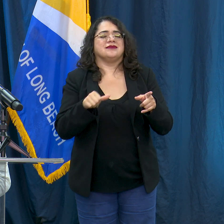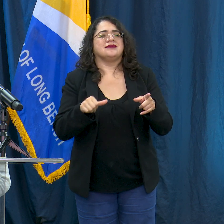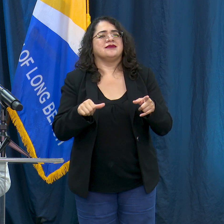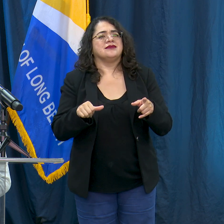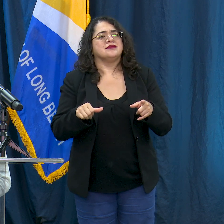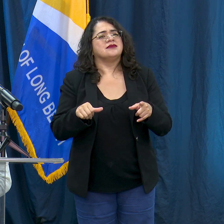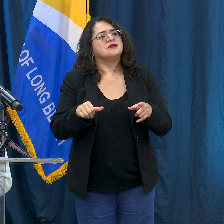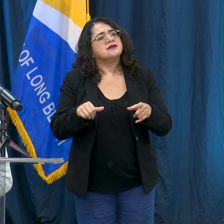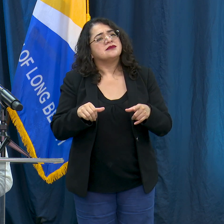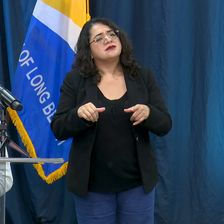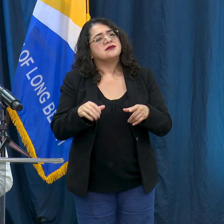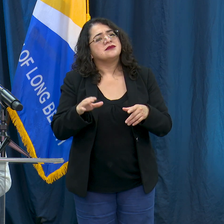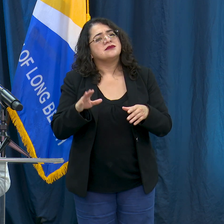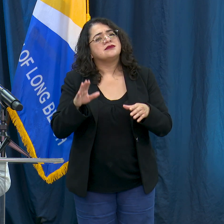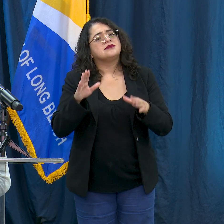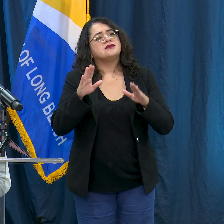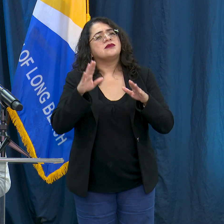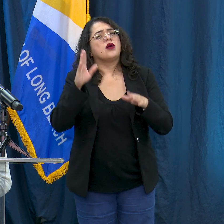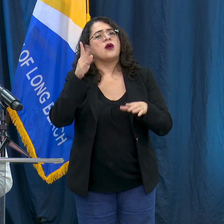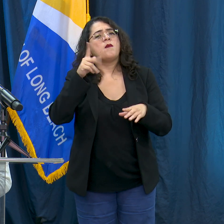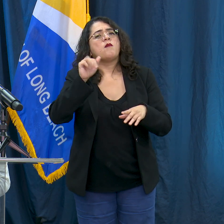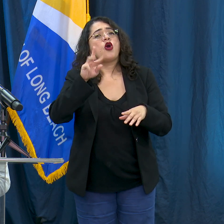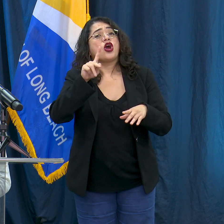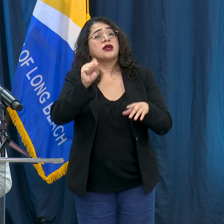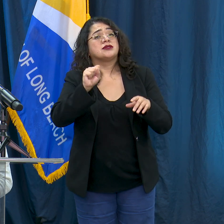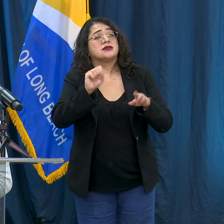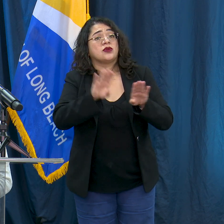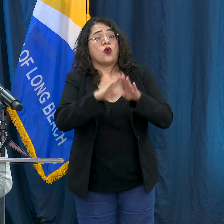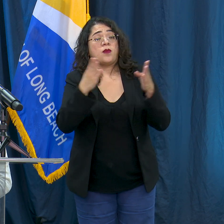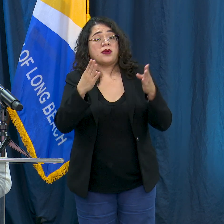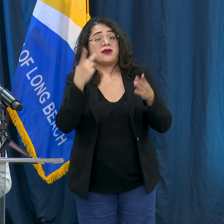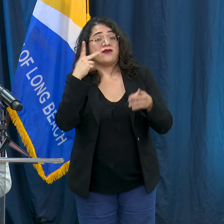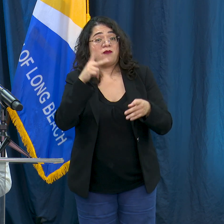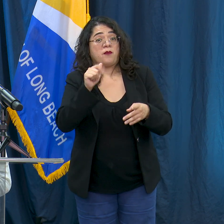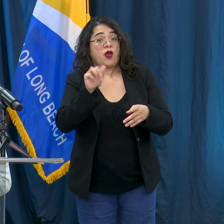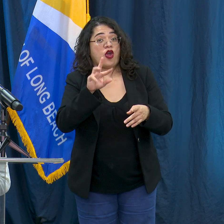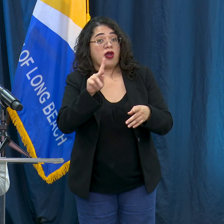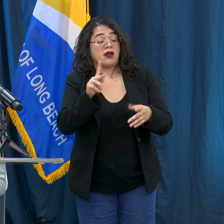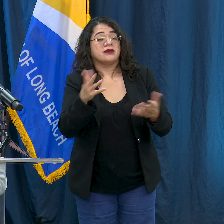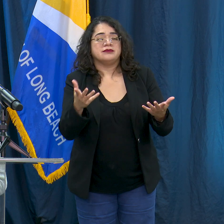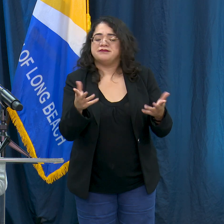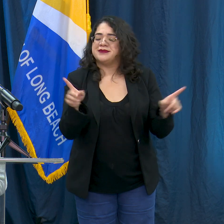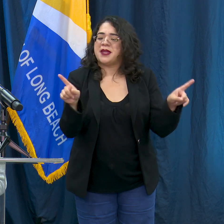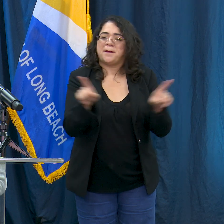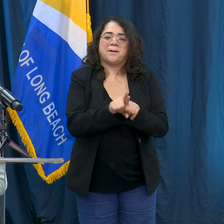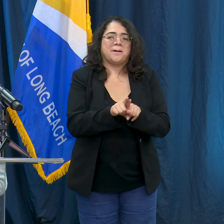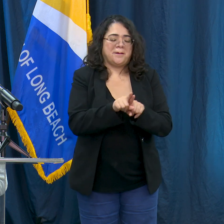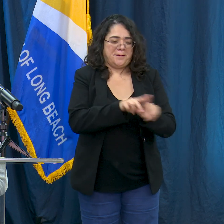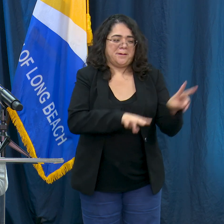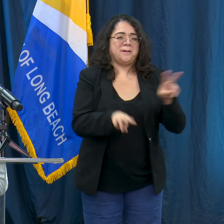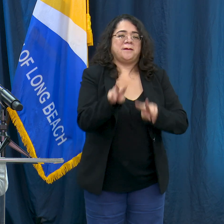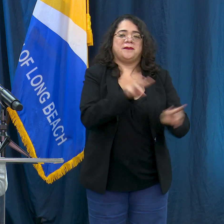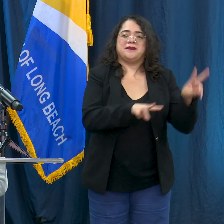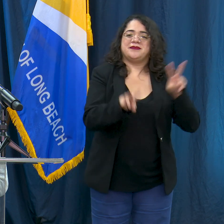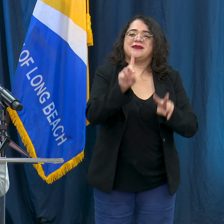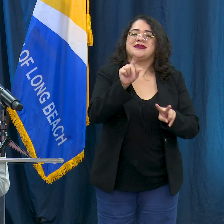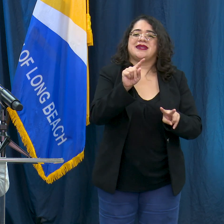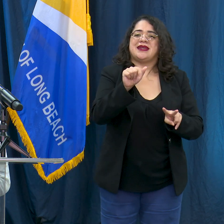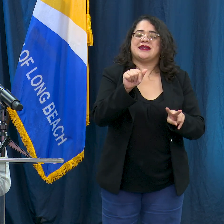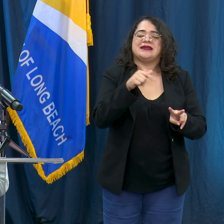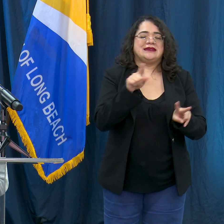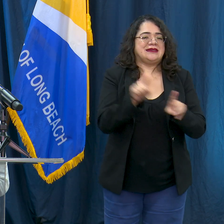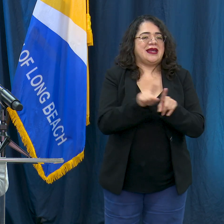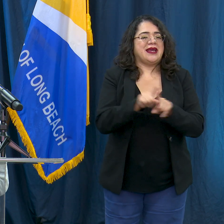plan for that moving forward in the future with parks? We're looking at our data the same as we are looking at it, for anything else